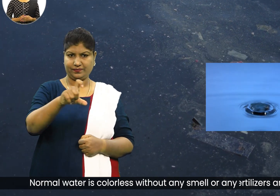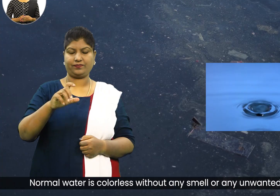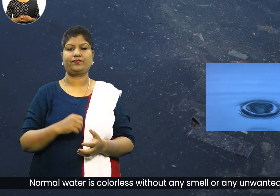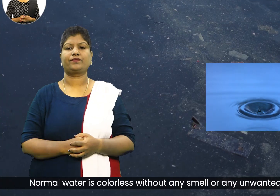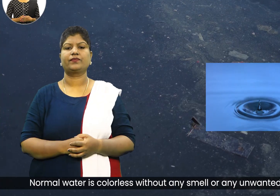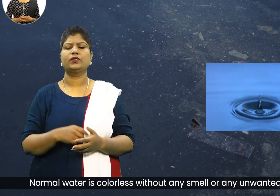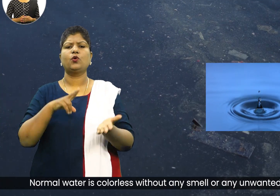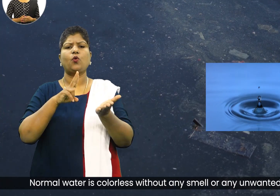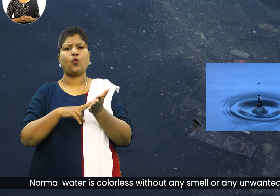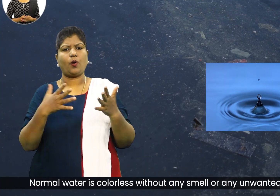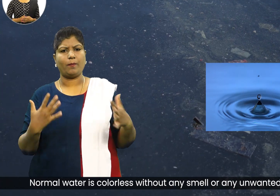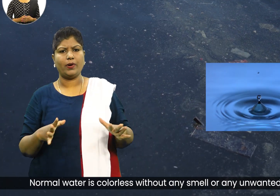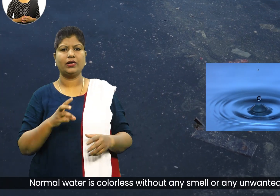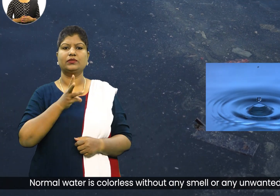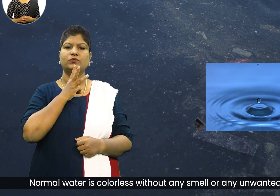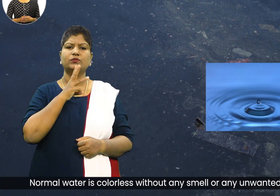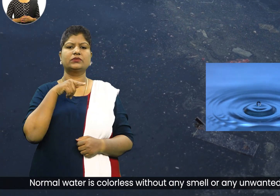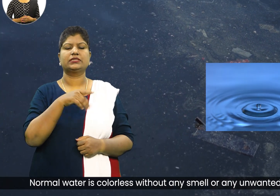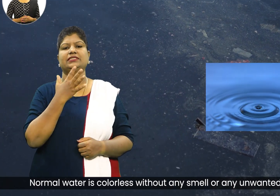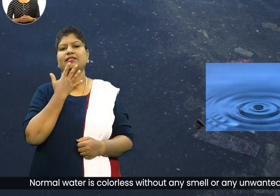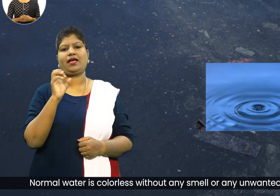Normal water is colorless,